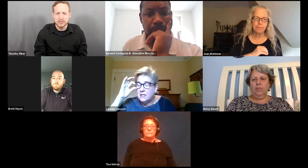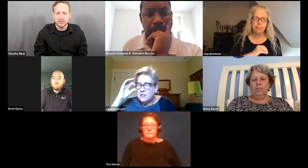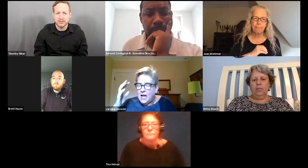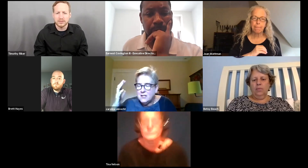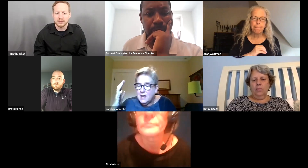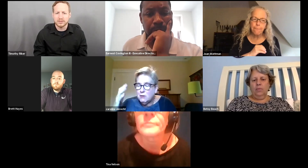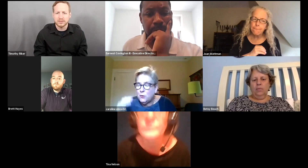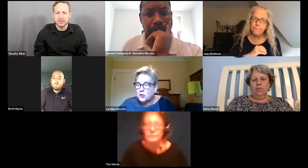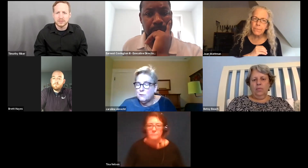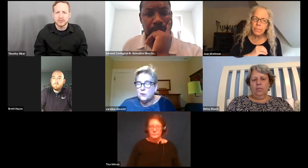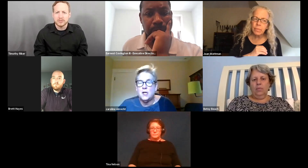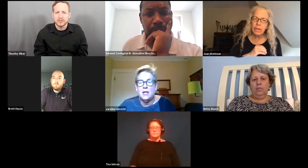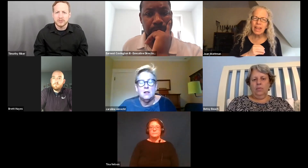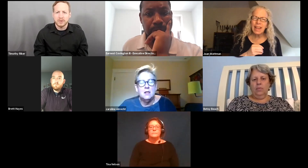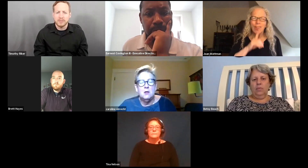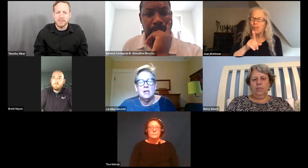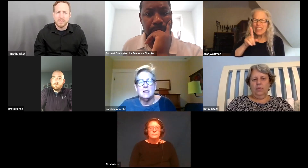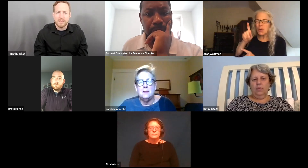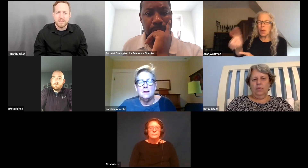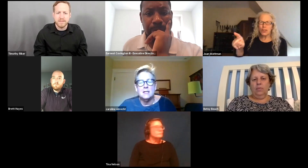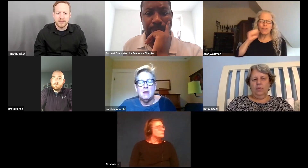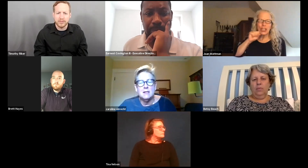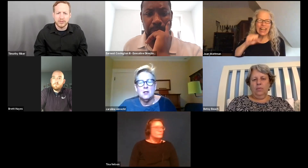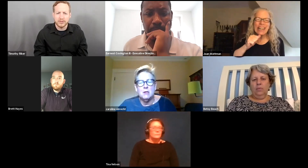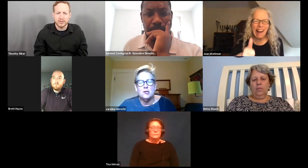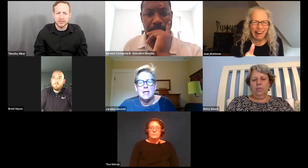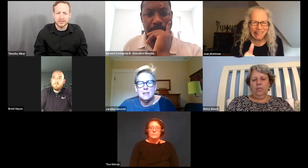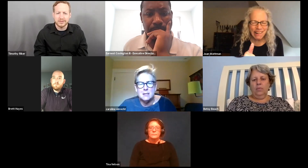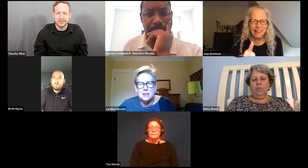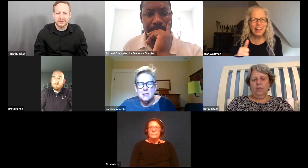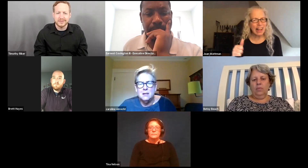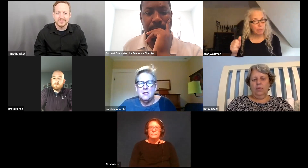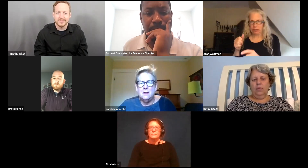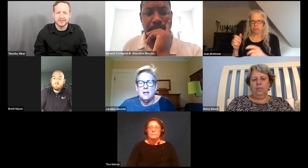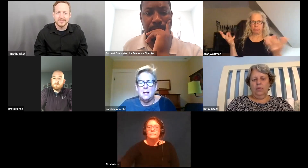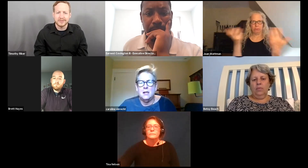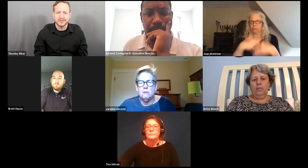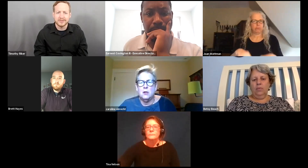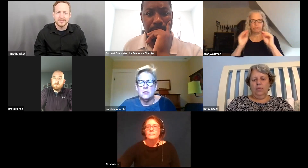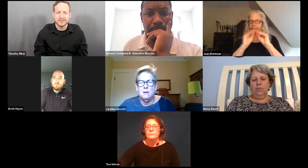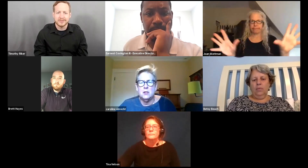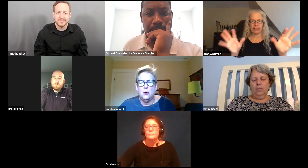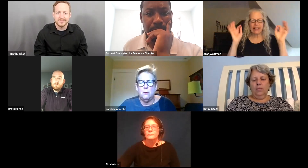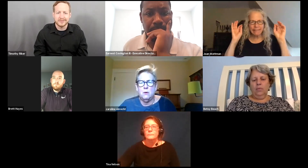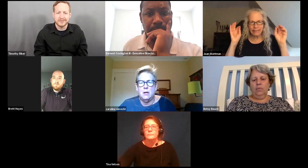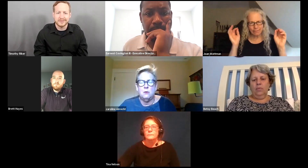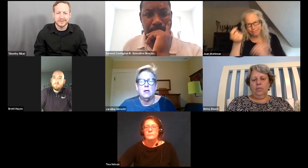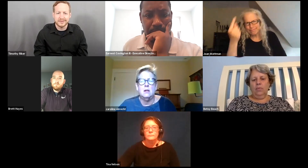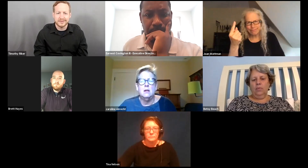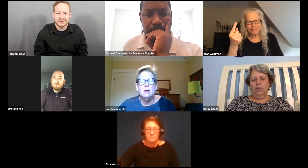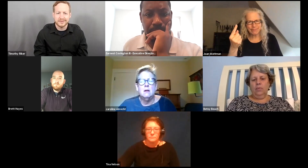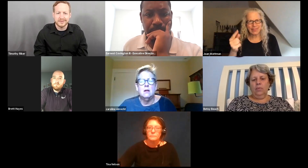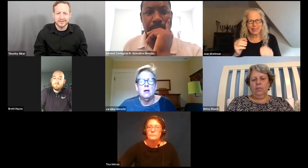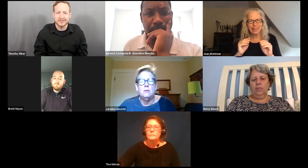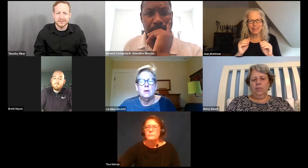Yes. I didn't have a question for Shane because I think this makes so much sense that I think, of course, we have to go ahead with